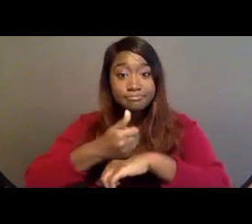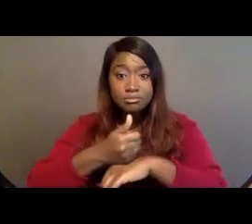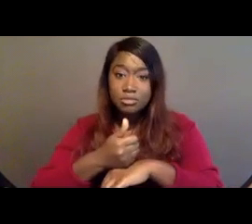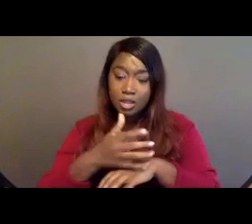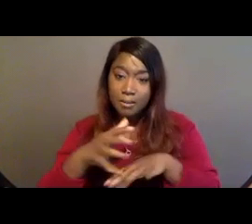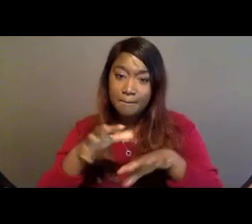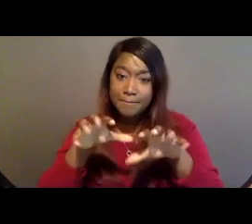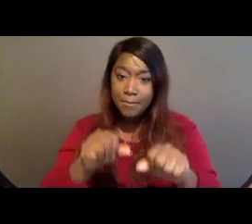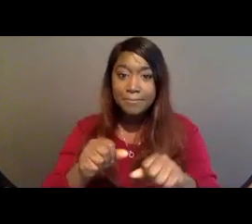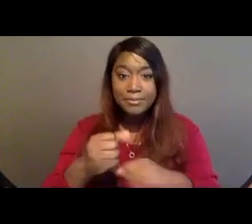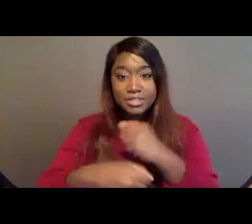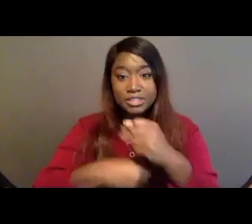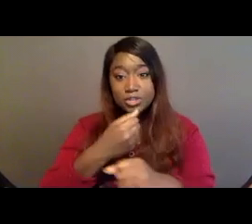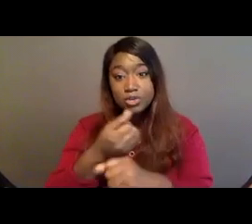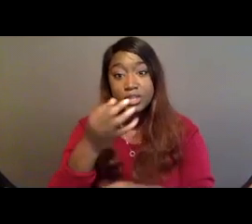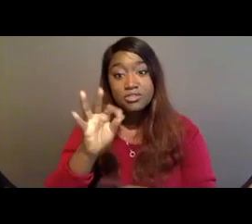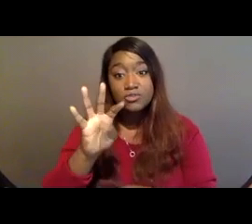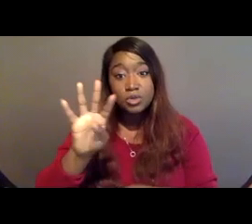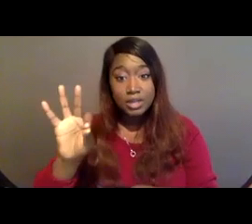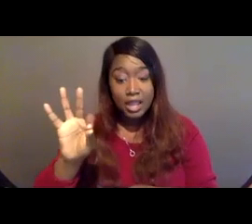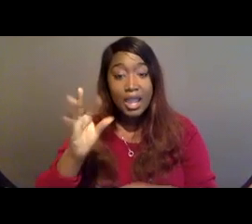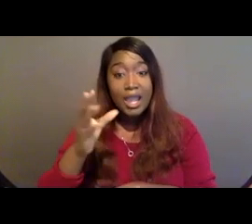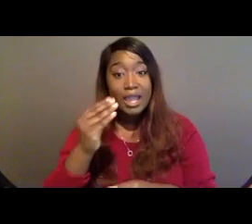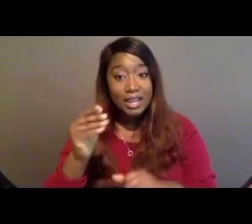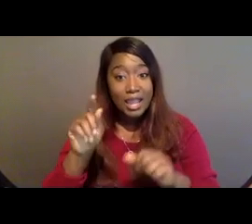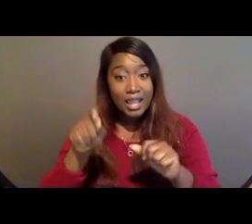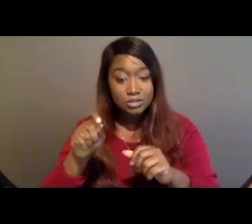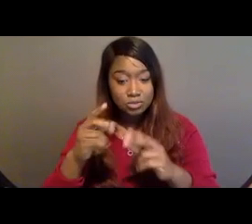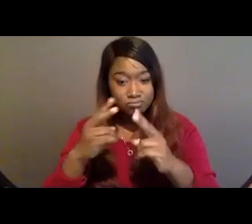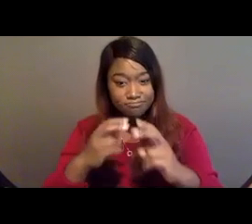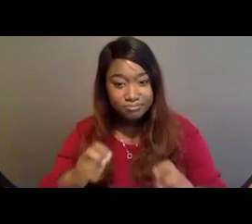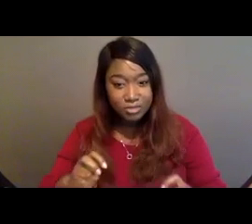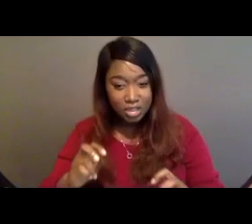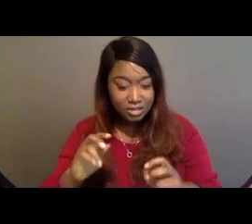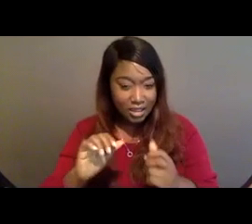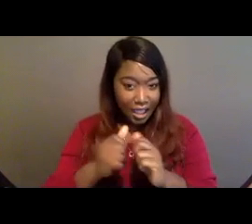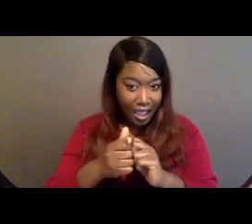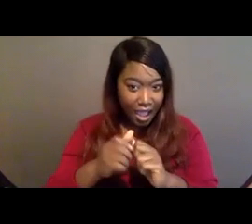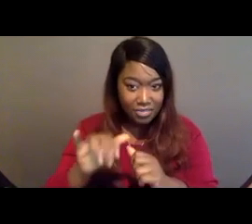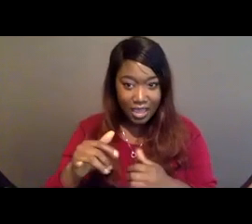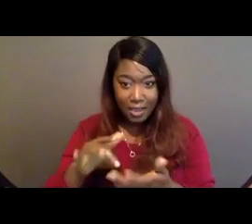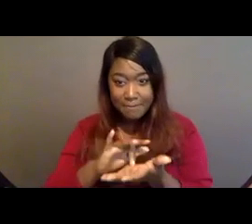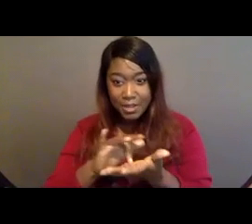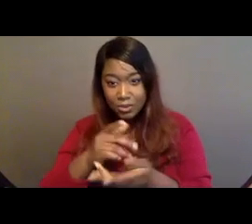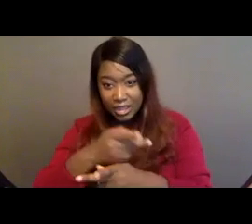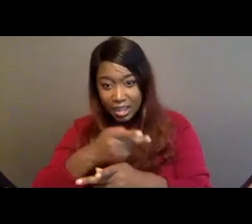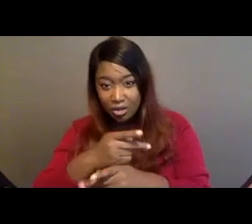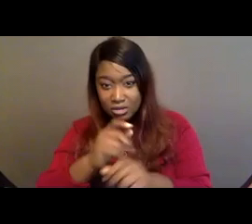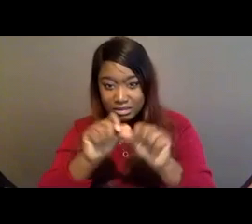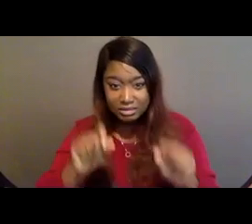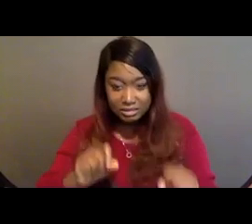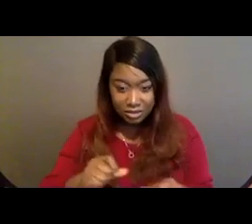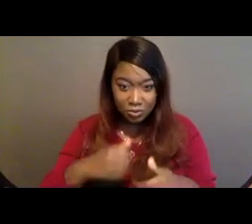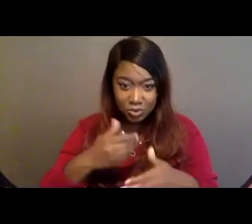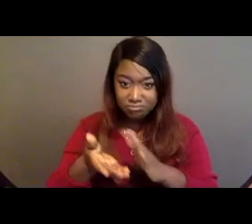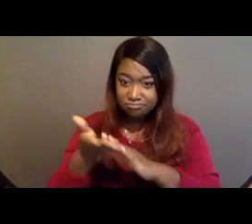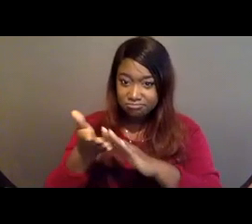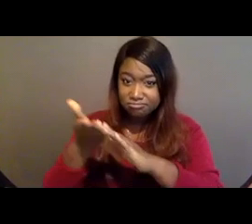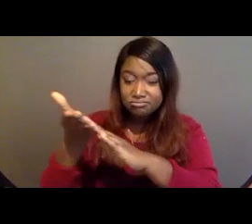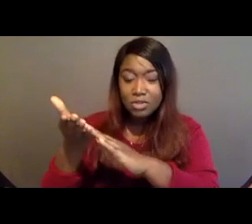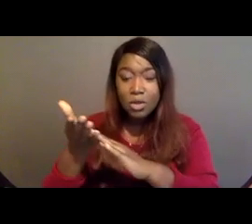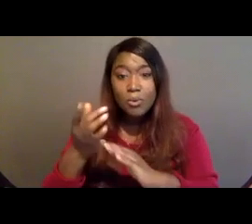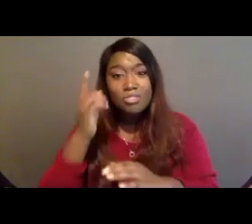had to look at delivery of a medical care system, there was the options to rebuild right from the bottom up, you